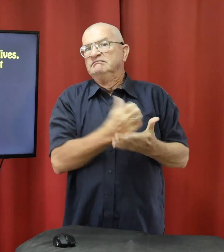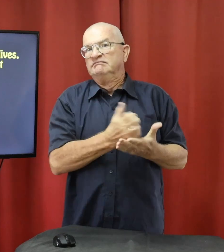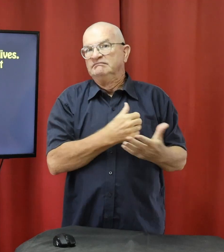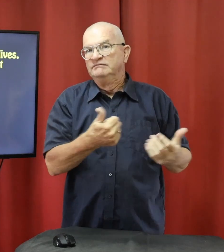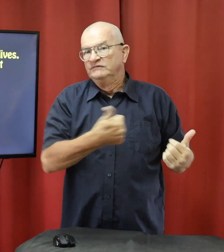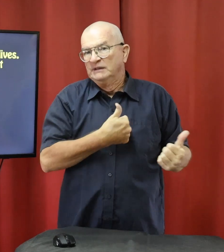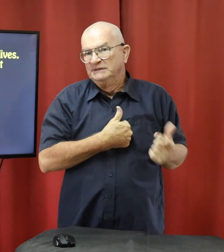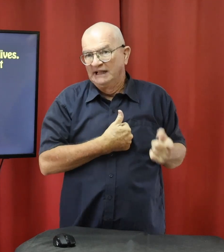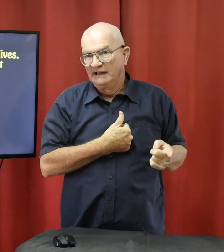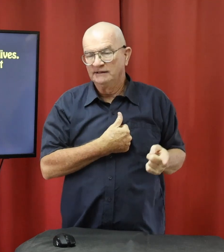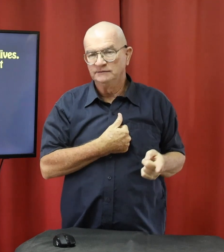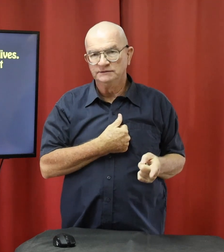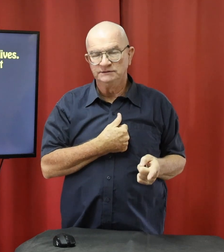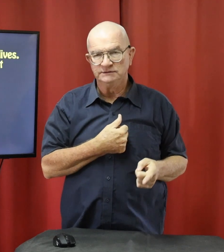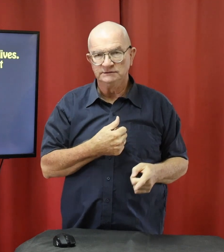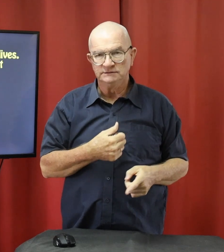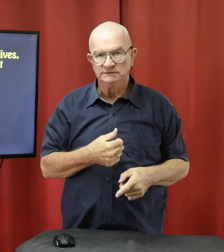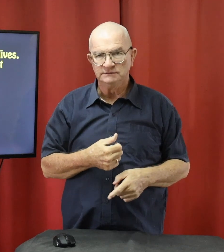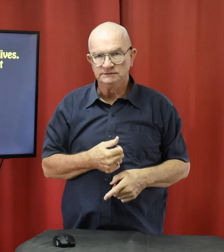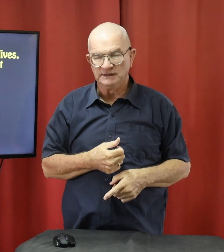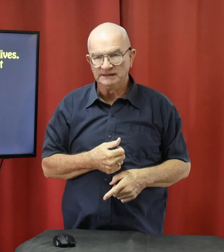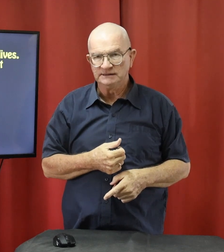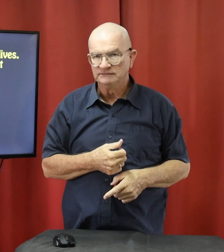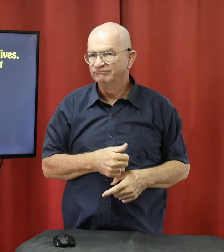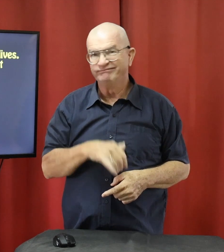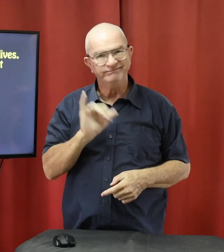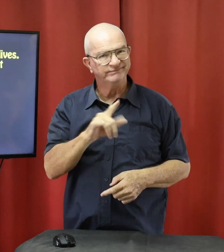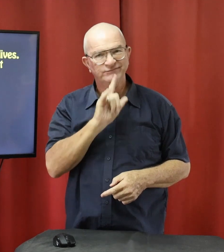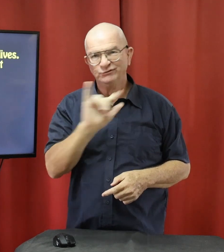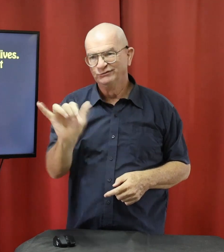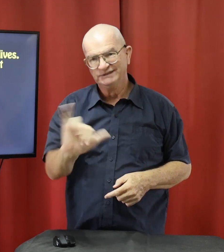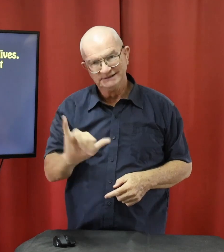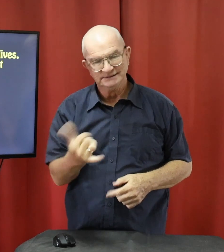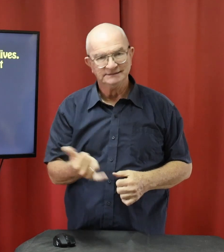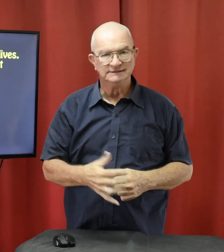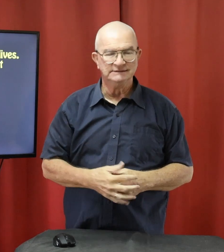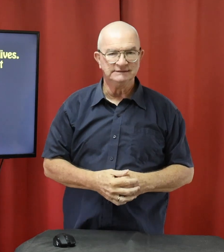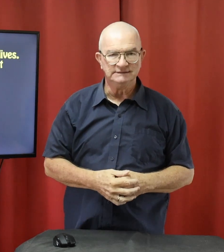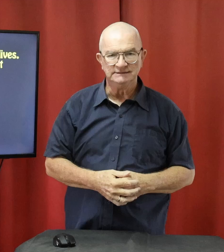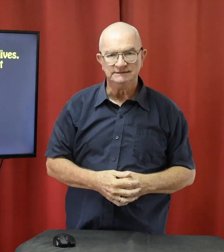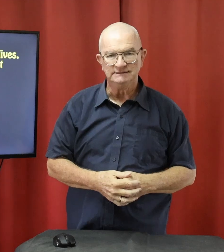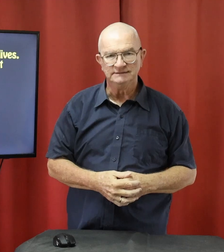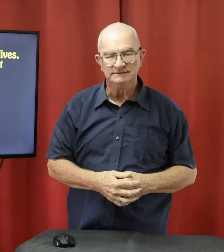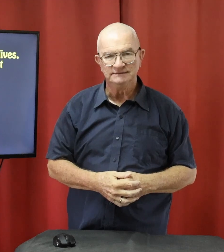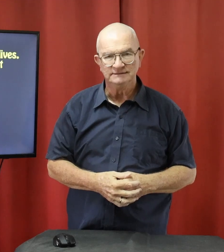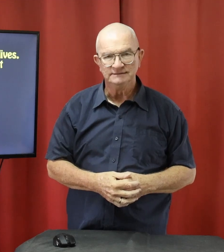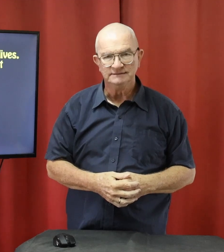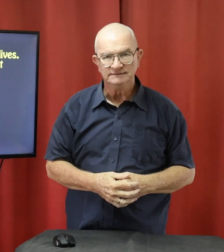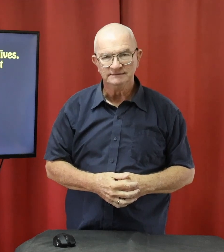selfishly getting gain for themselves about preaching. It's pretty much the same